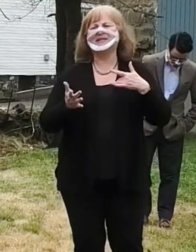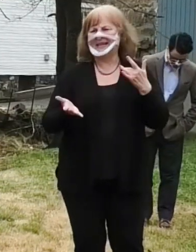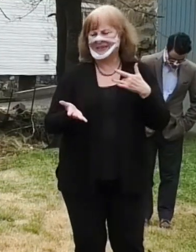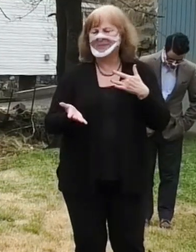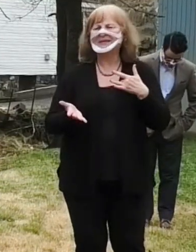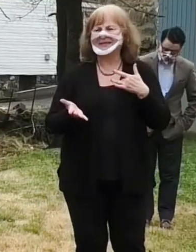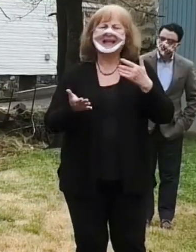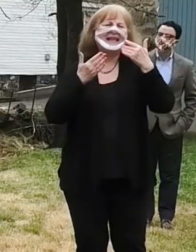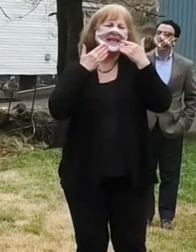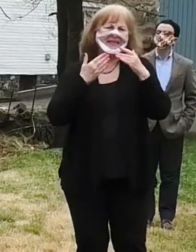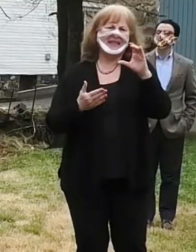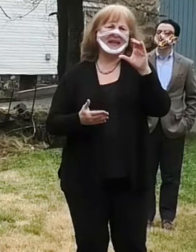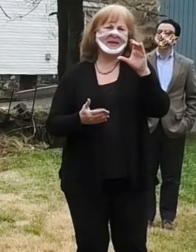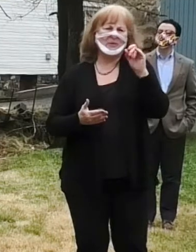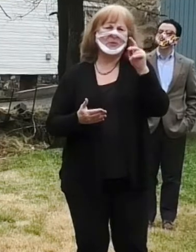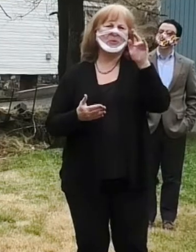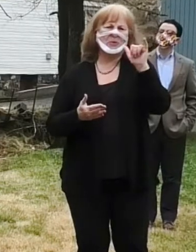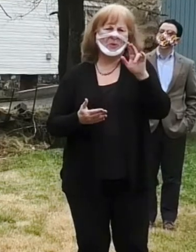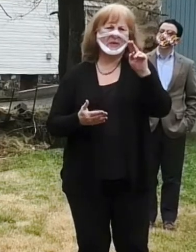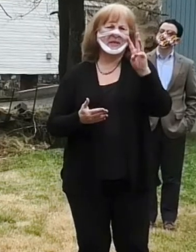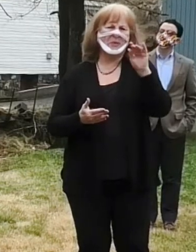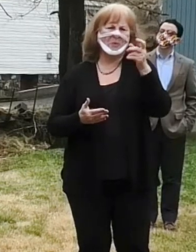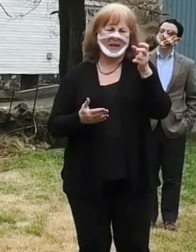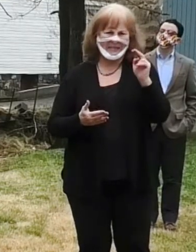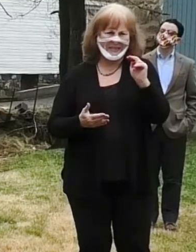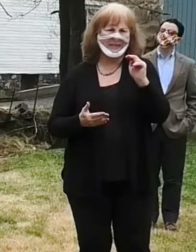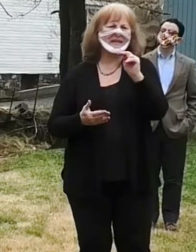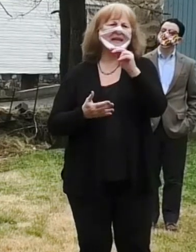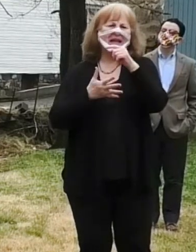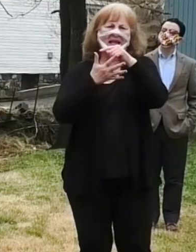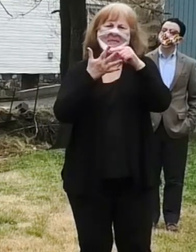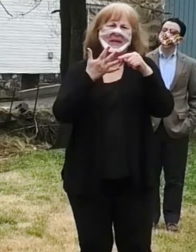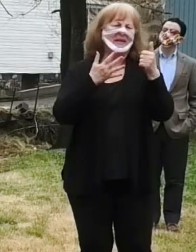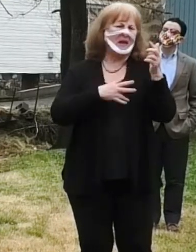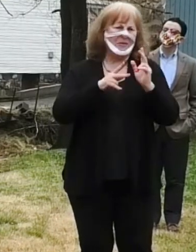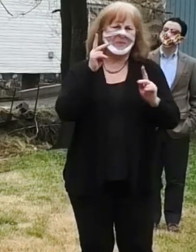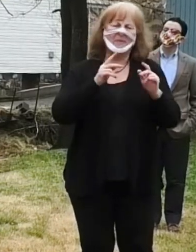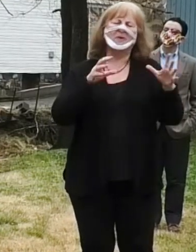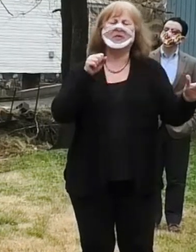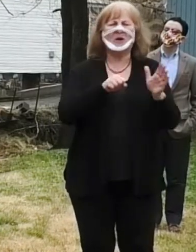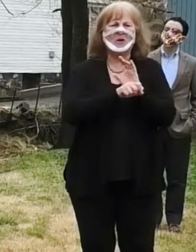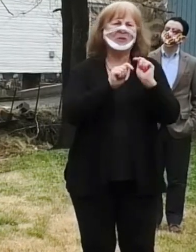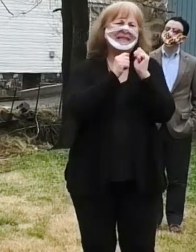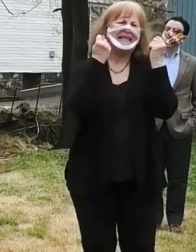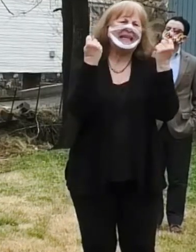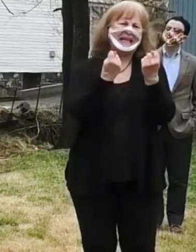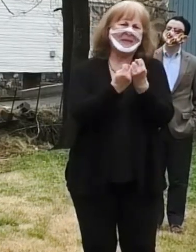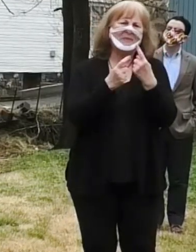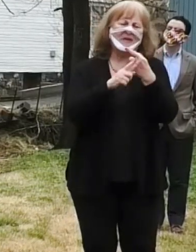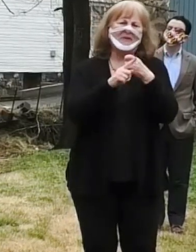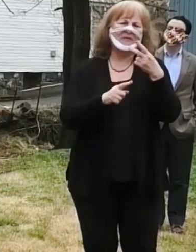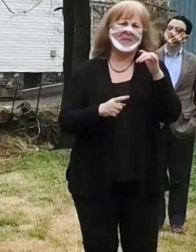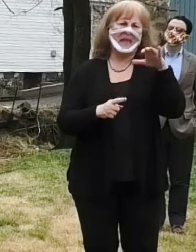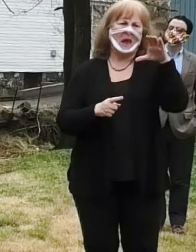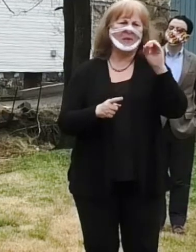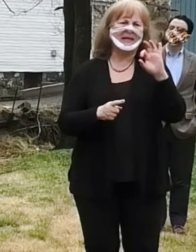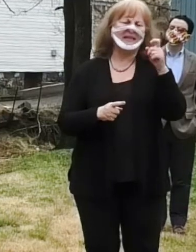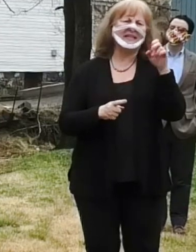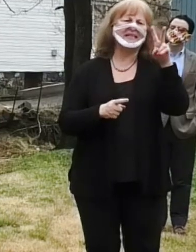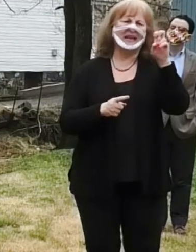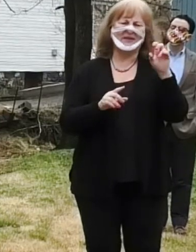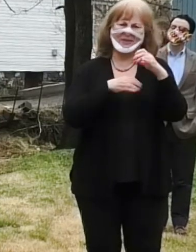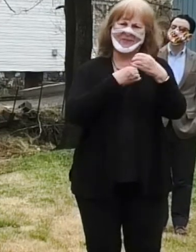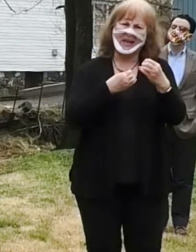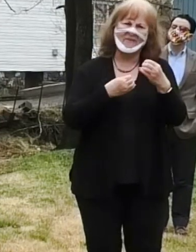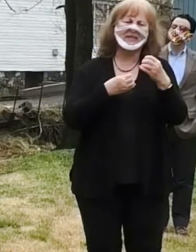to Courtney Watson, Katie Fry-Hester, Liz Walsh, the entire team out of the Howard County Executive's Office